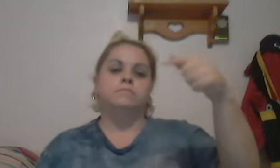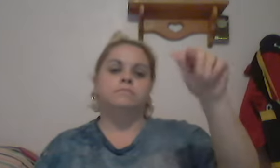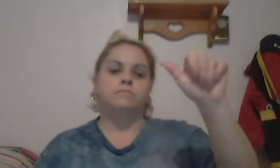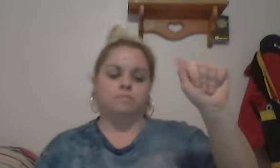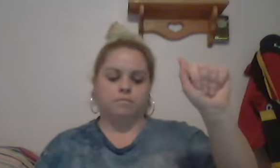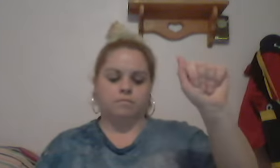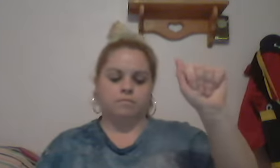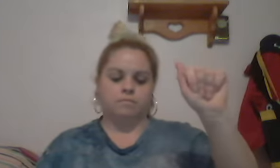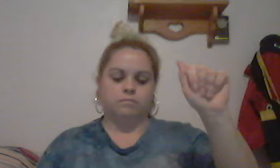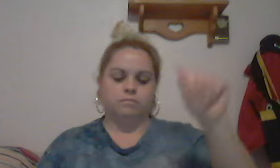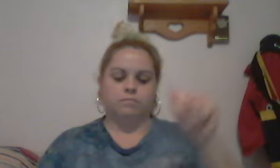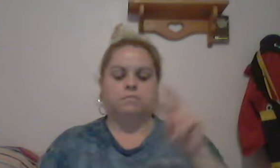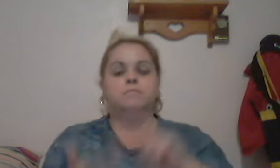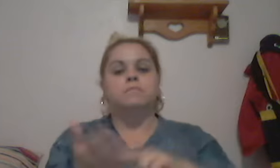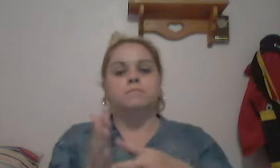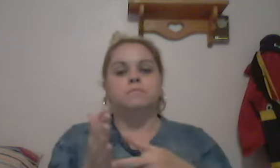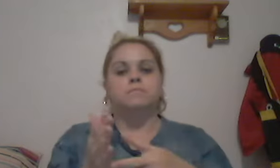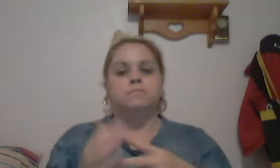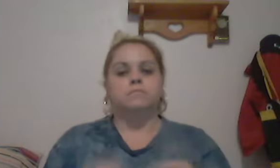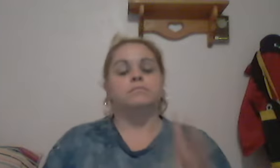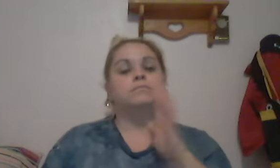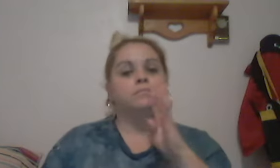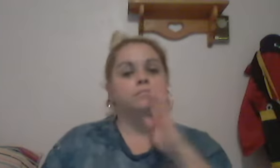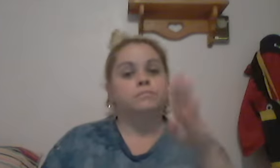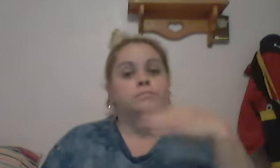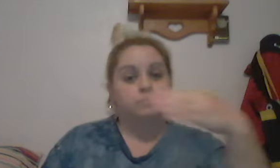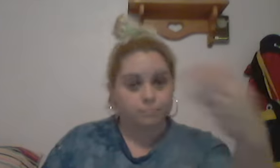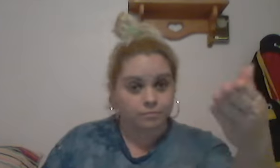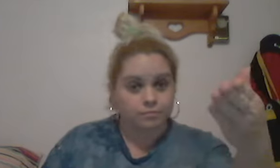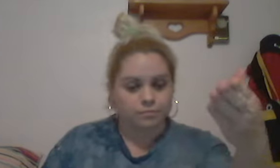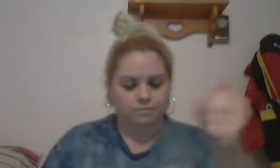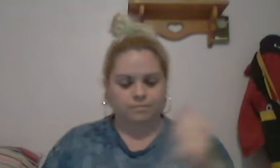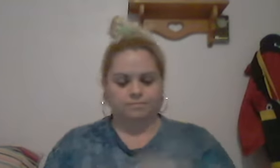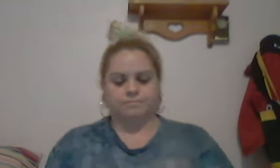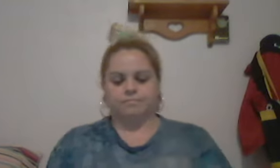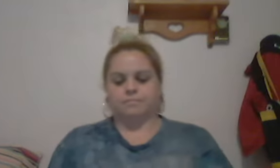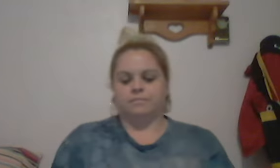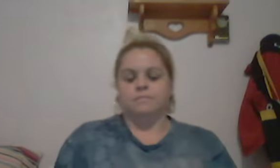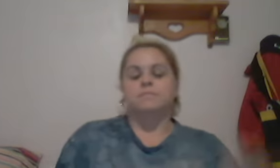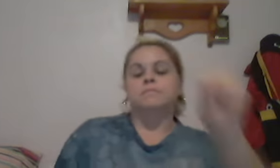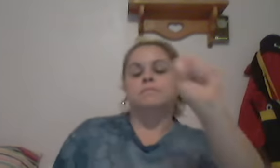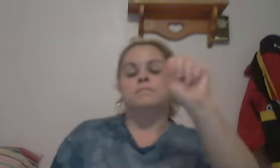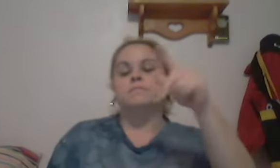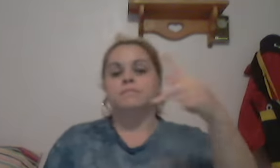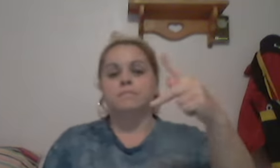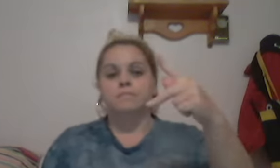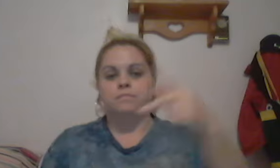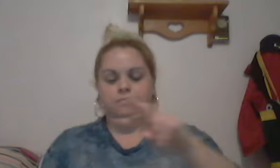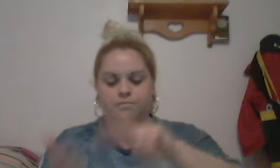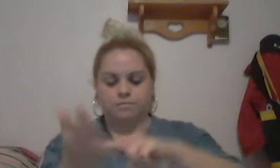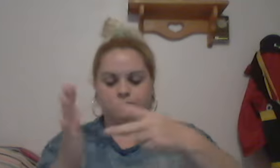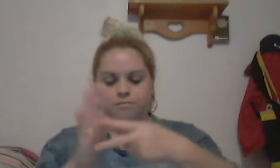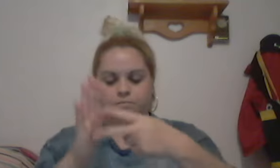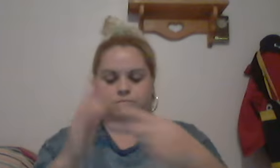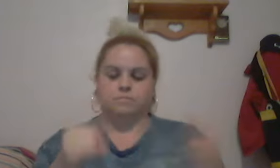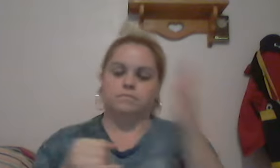could type HD and add still looking or let the person know you hadn't hung up on them. Stop keying or